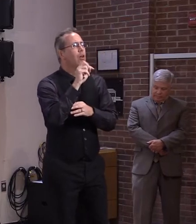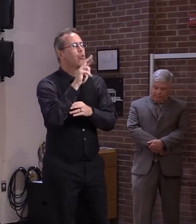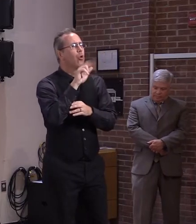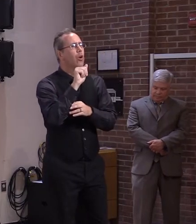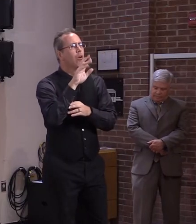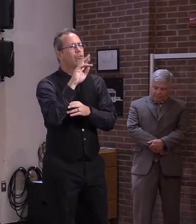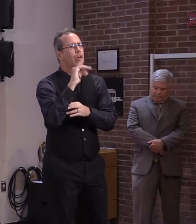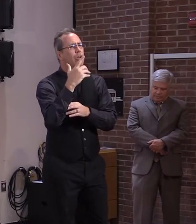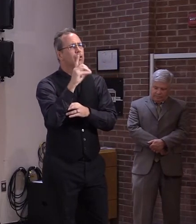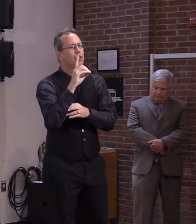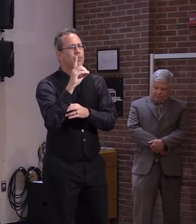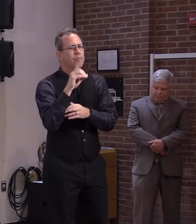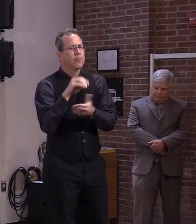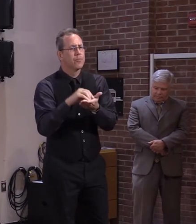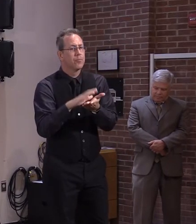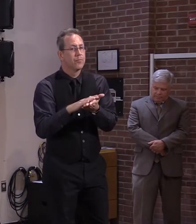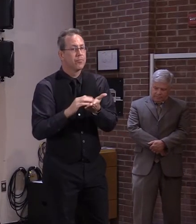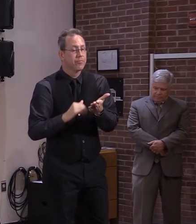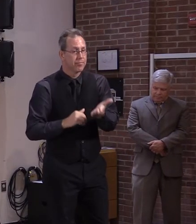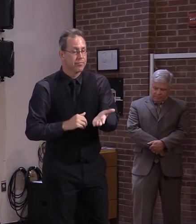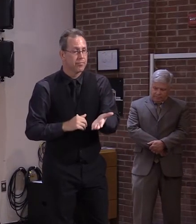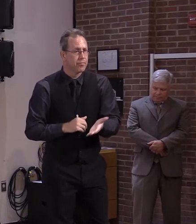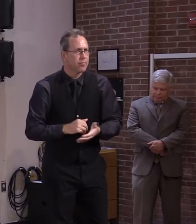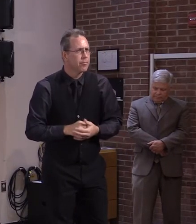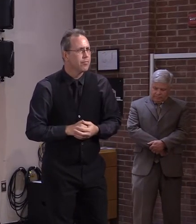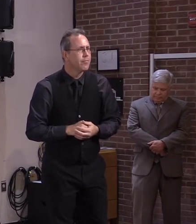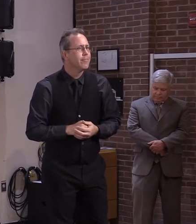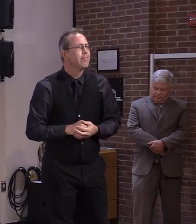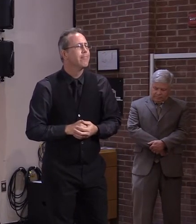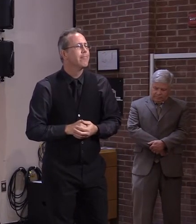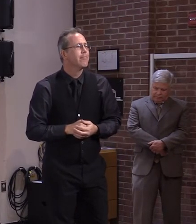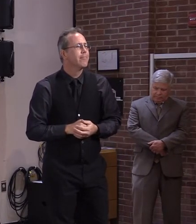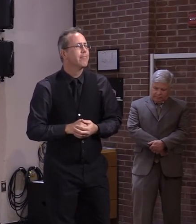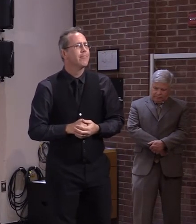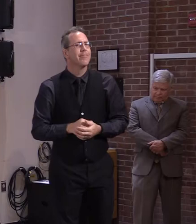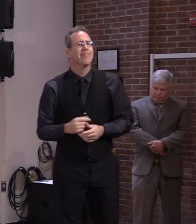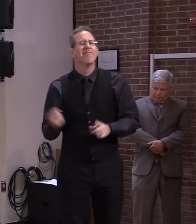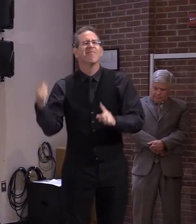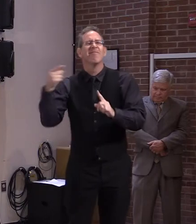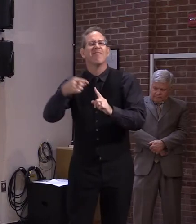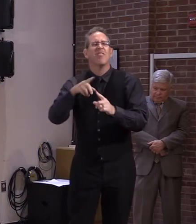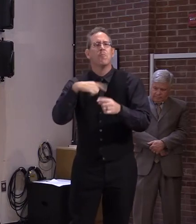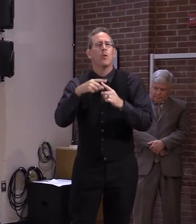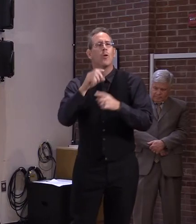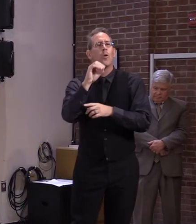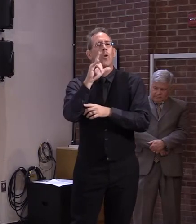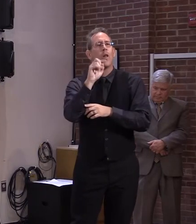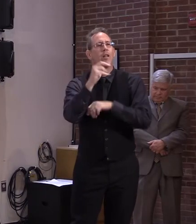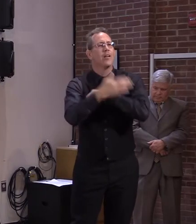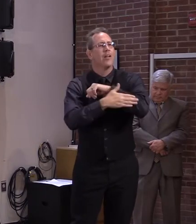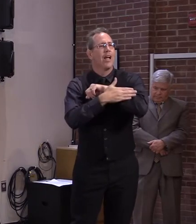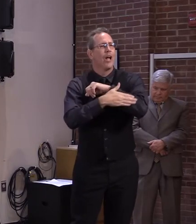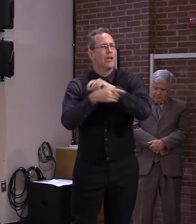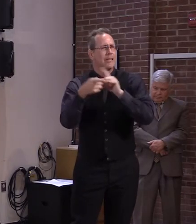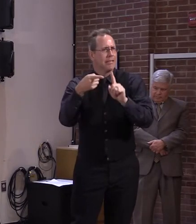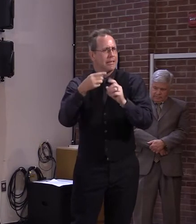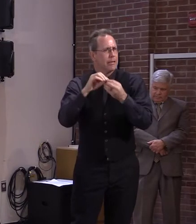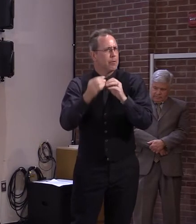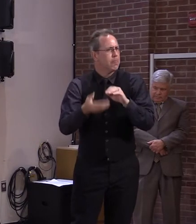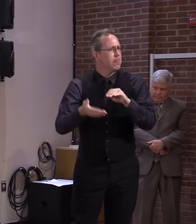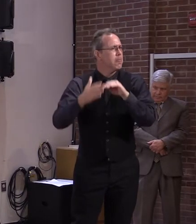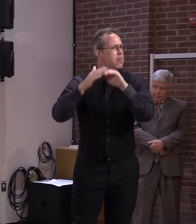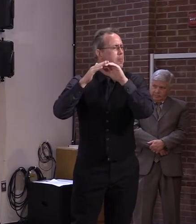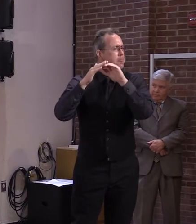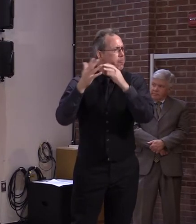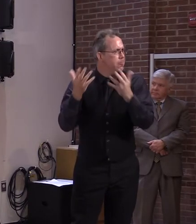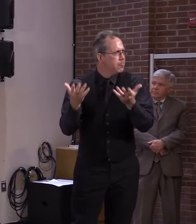Yes, thanks. Good afternoon. Circling back to Orleans County, are you suggesting a cause and effect of the low vaccination rates there leading to the higher